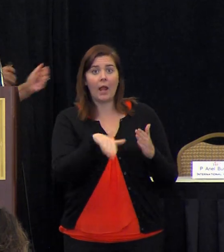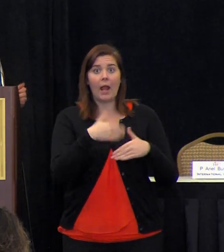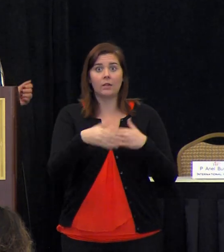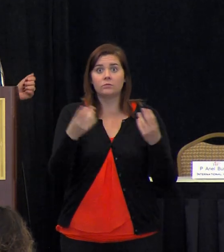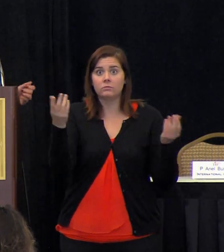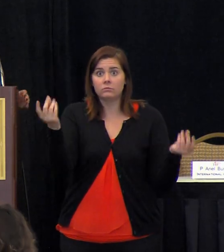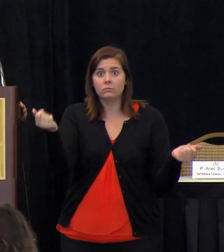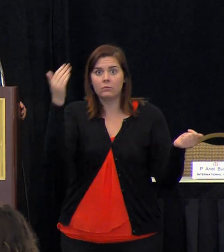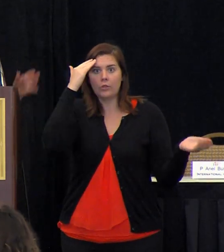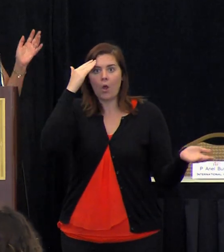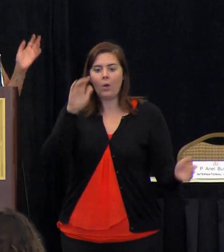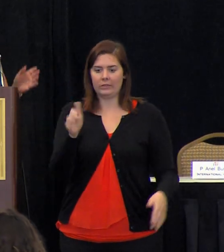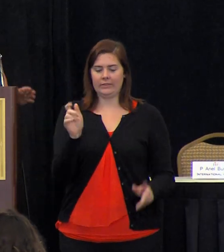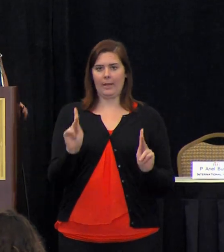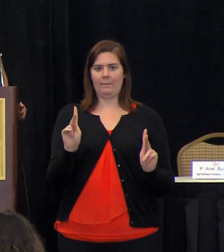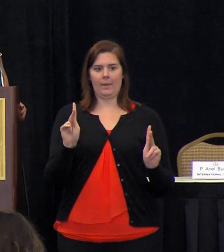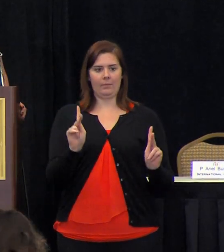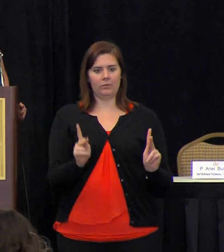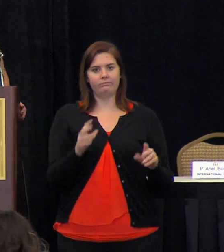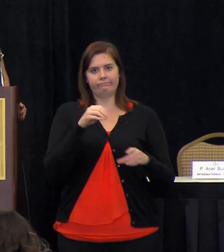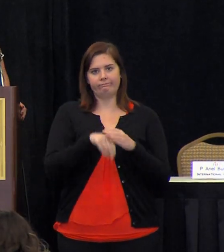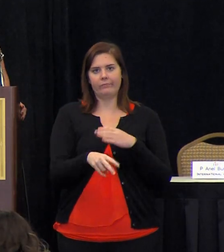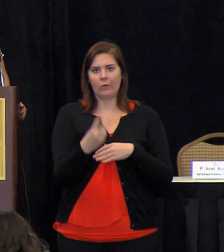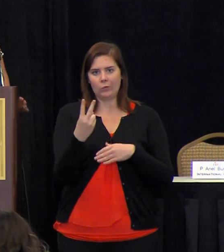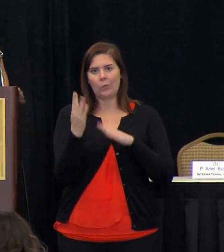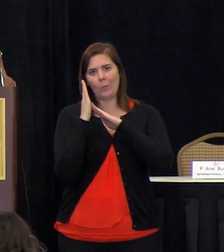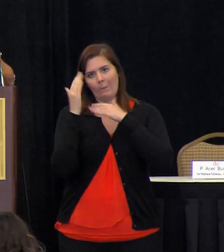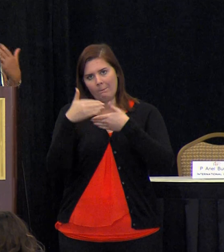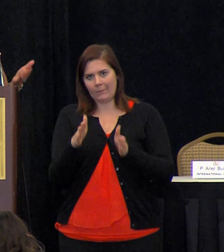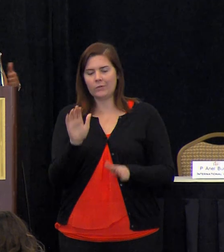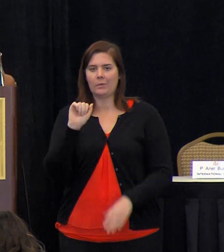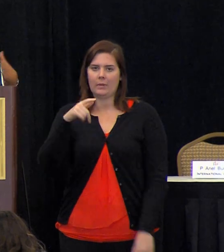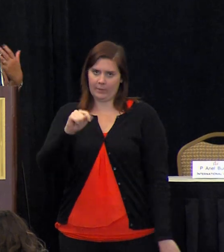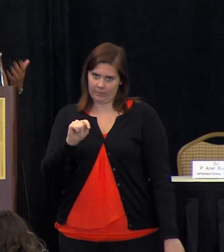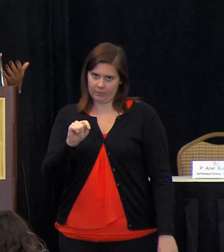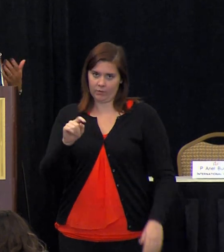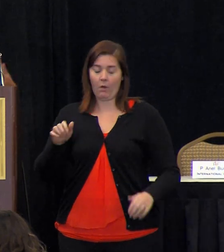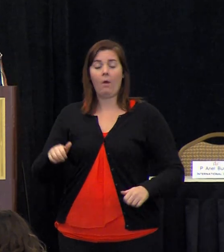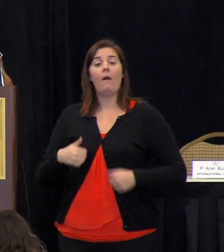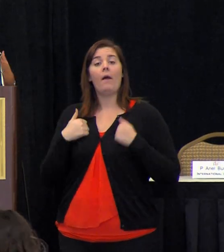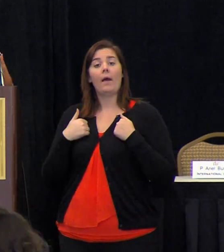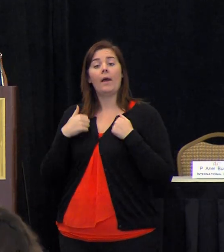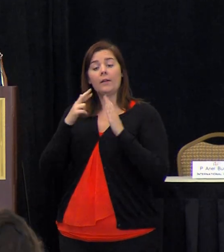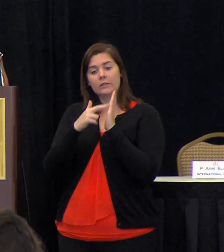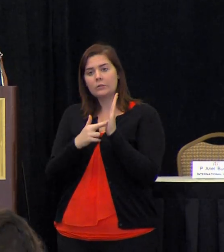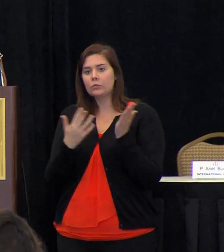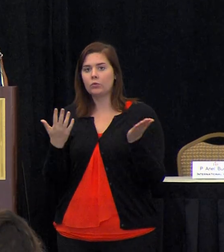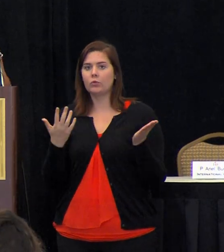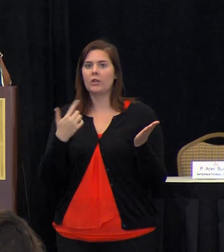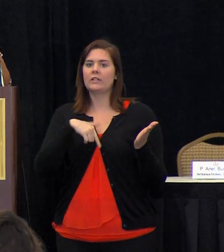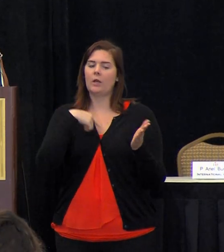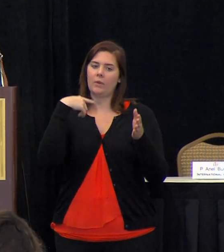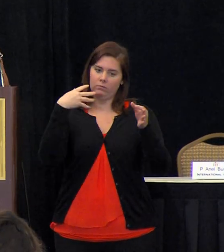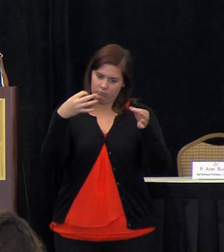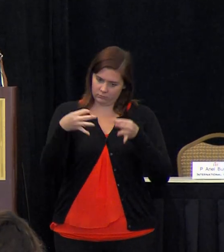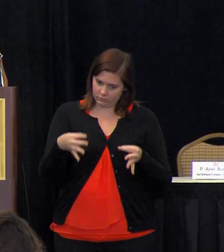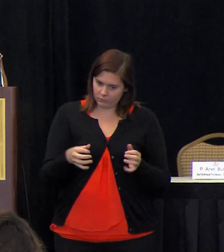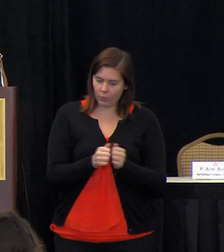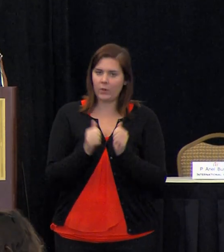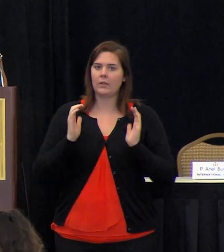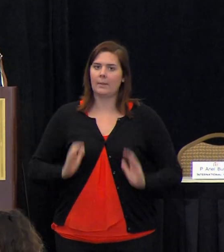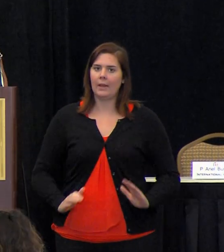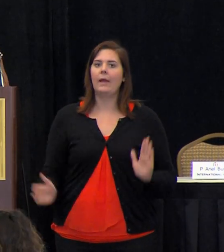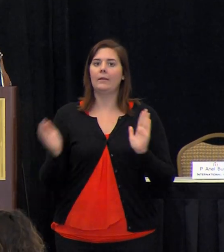thing you know you've got 10 people in a two-bedroom apartment so occupancy rules are something that we go over with our clients